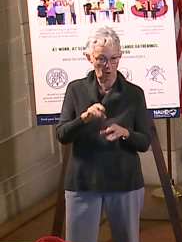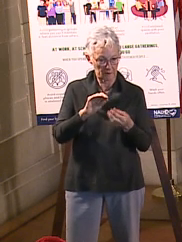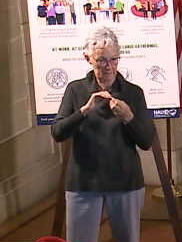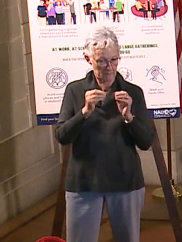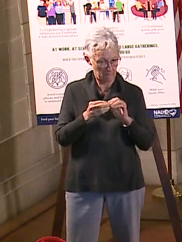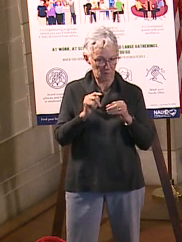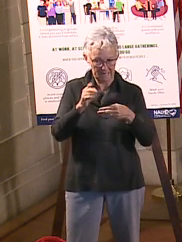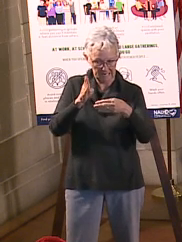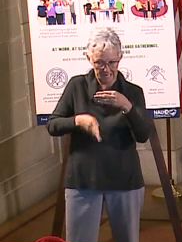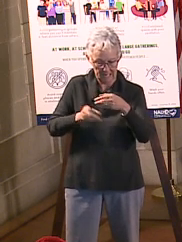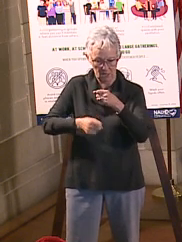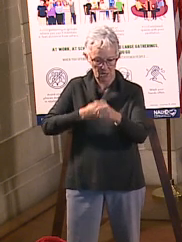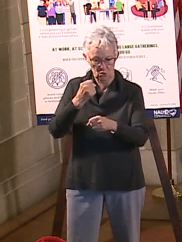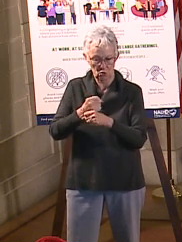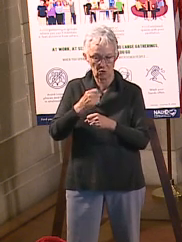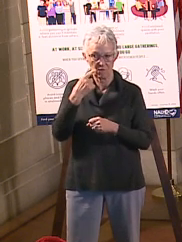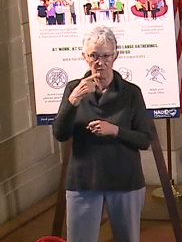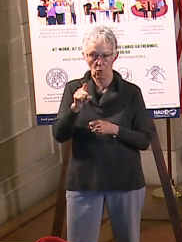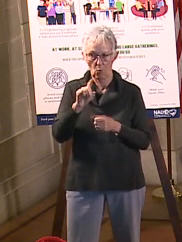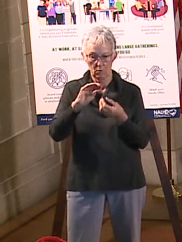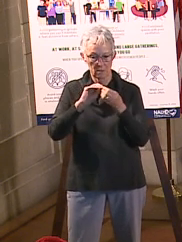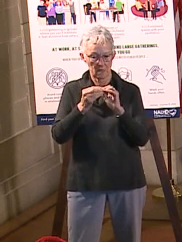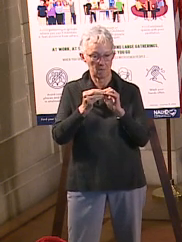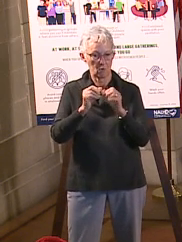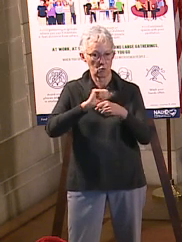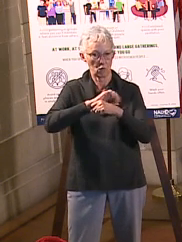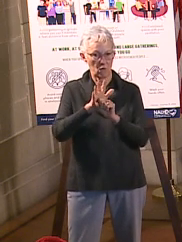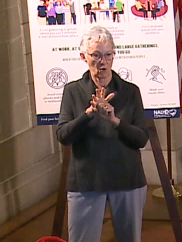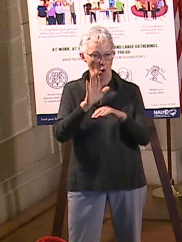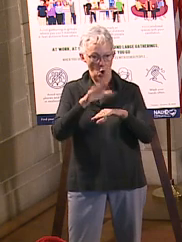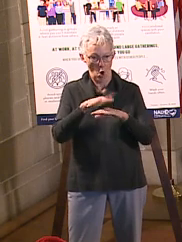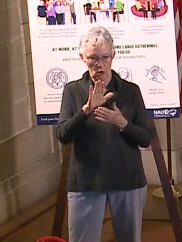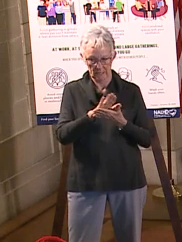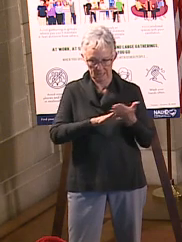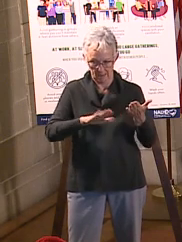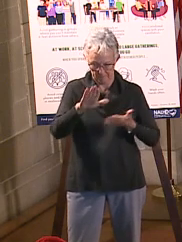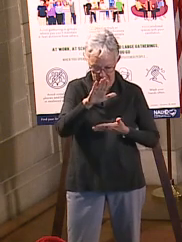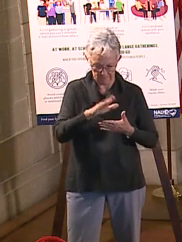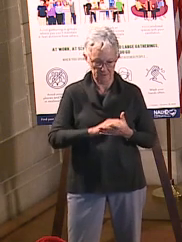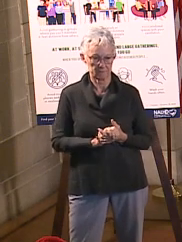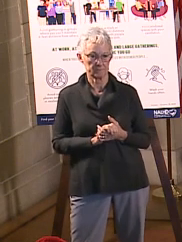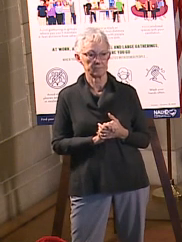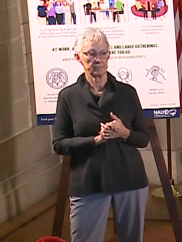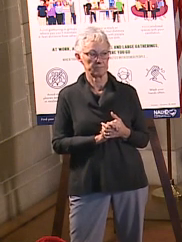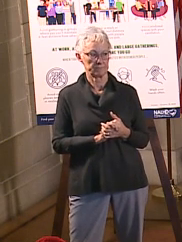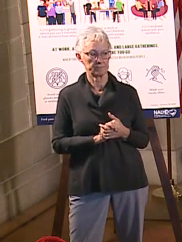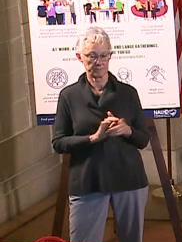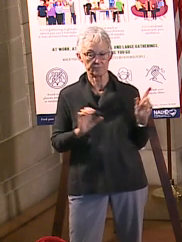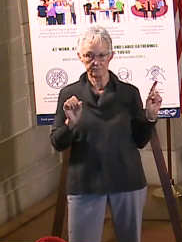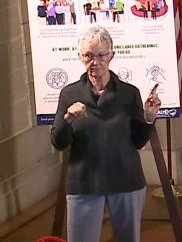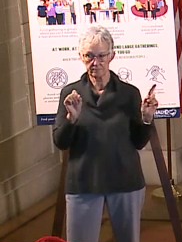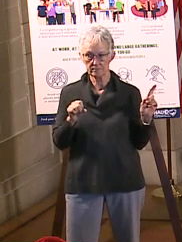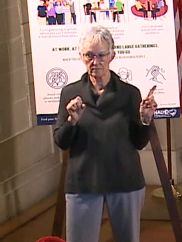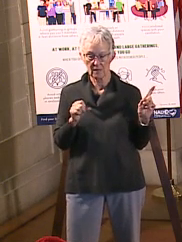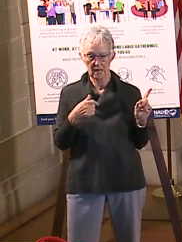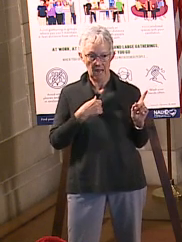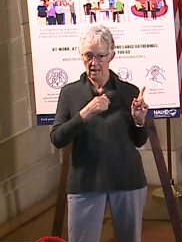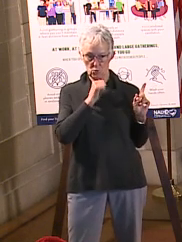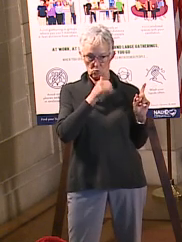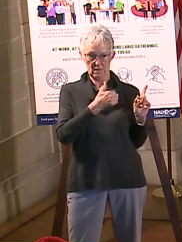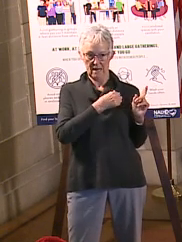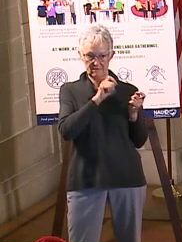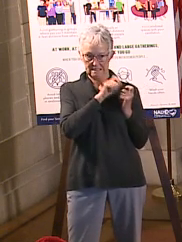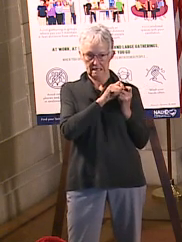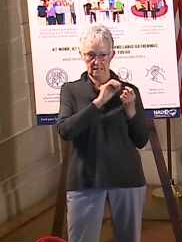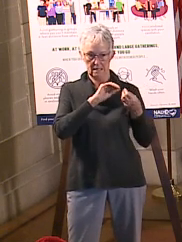year for our infection rate on the campuses, and were we tracking that? And so to bring that back to the answer is I don't have the exact